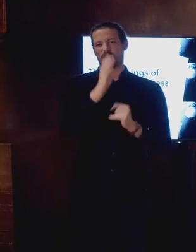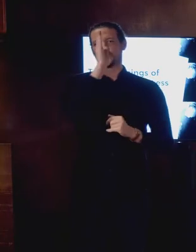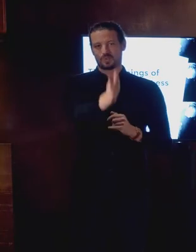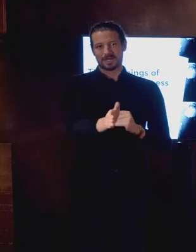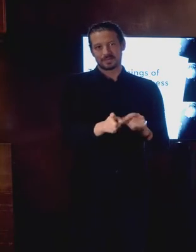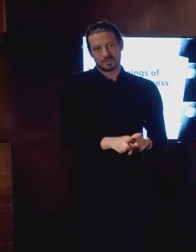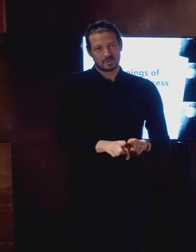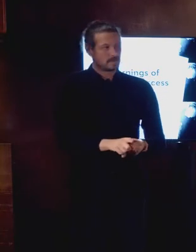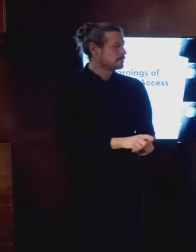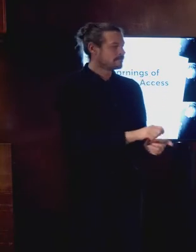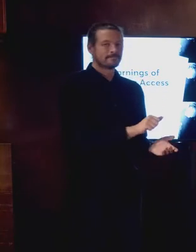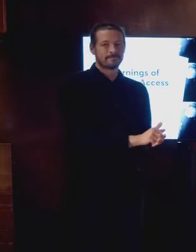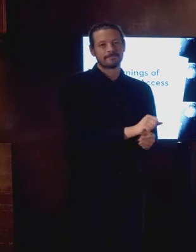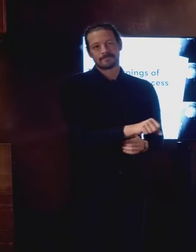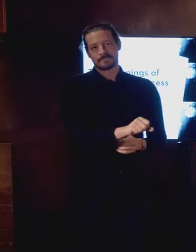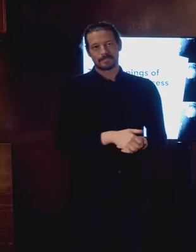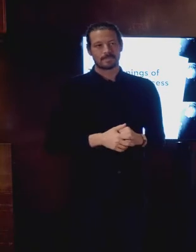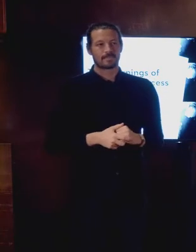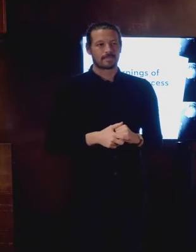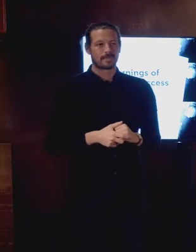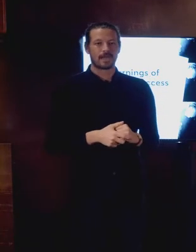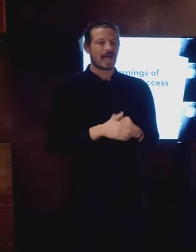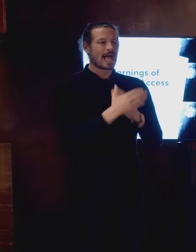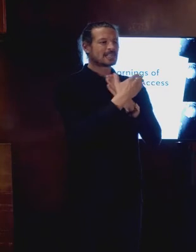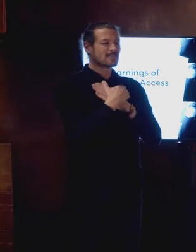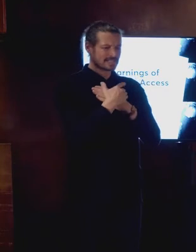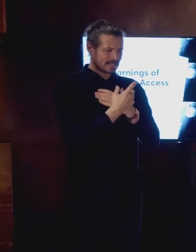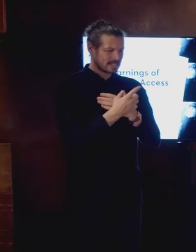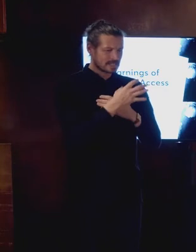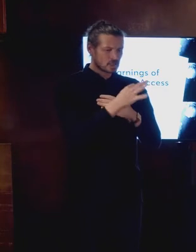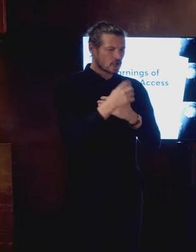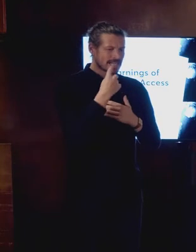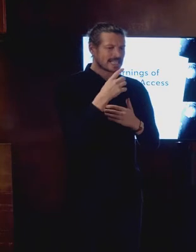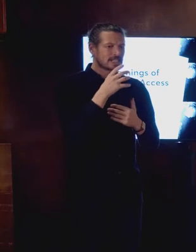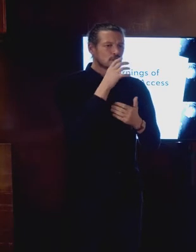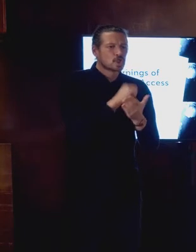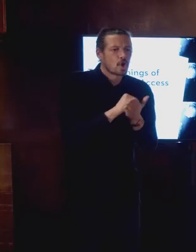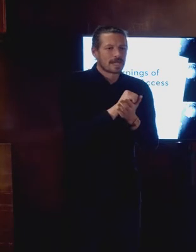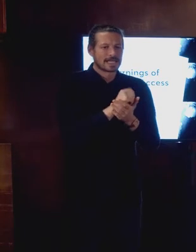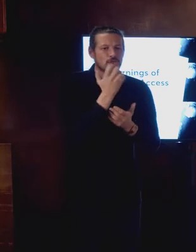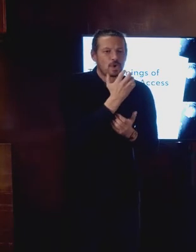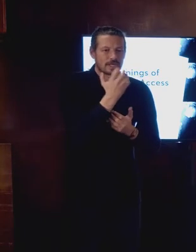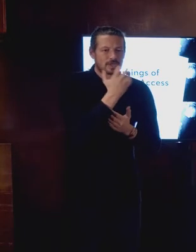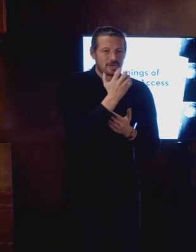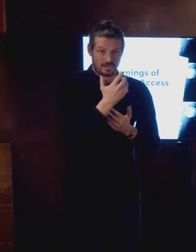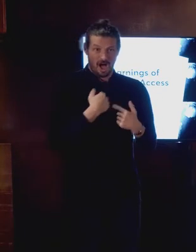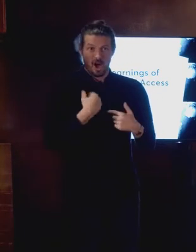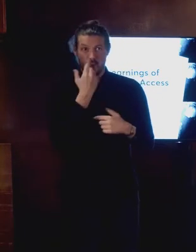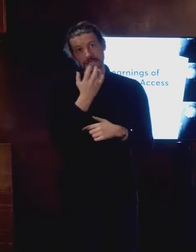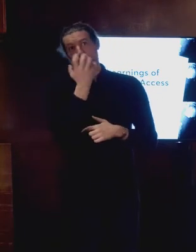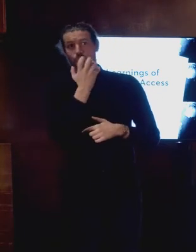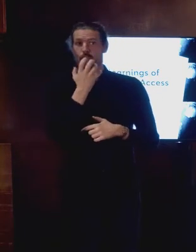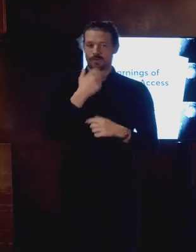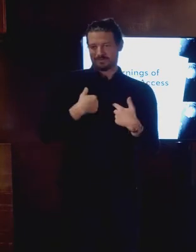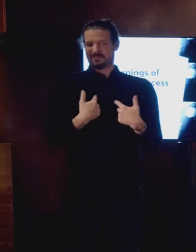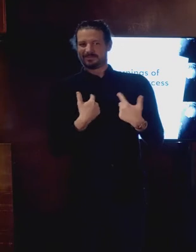very direct. Yeah. Asphyxia doesn't say sorry 1,000 times in a sentence, like me.